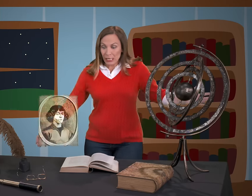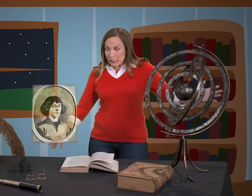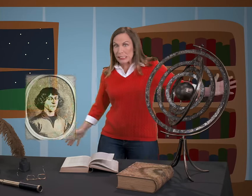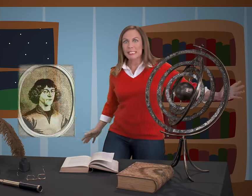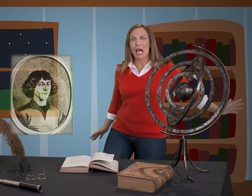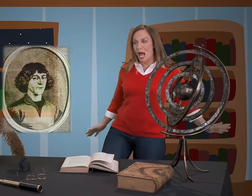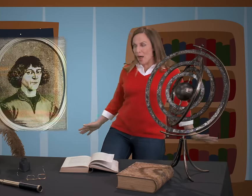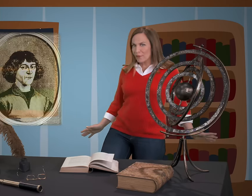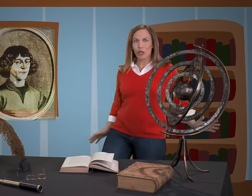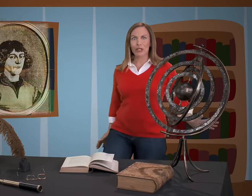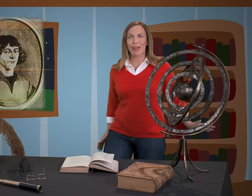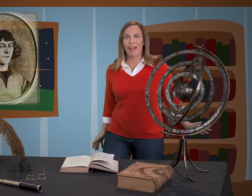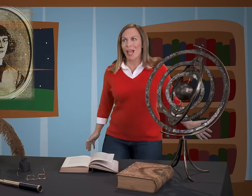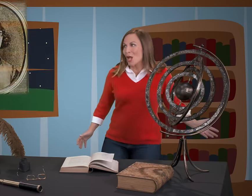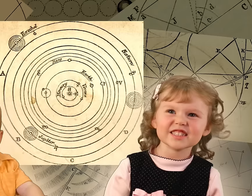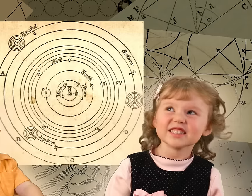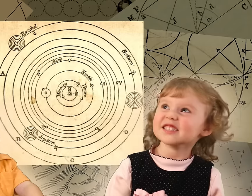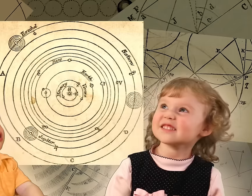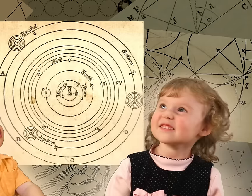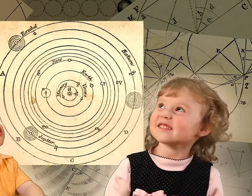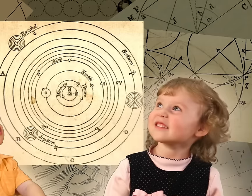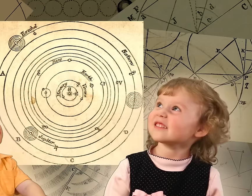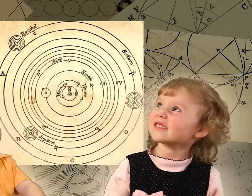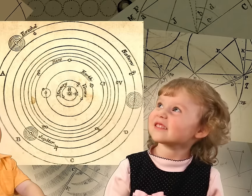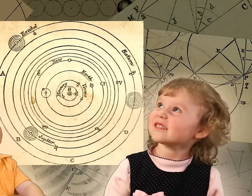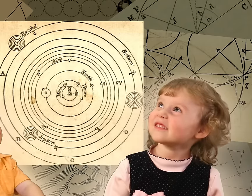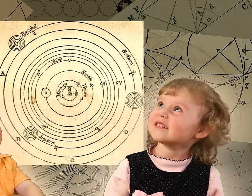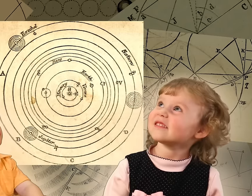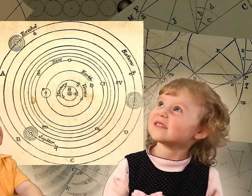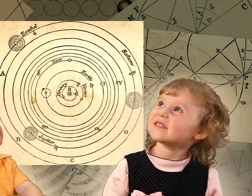Copernicus discovered through mathematics and astronomy